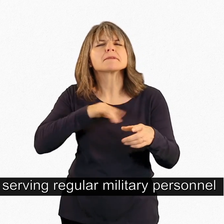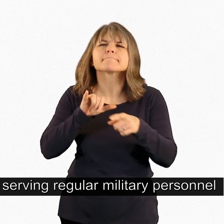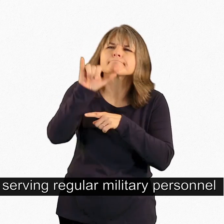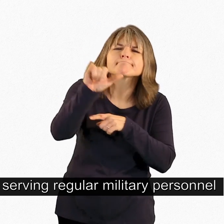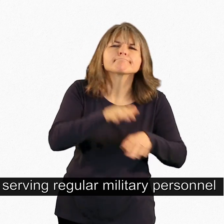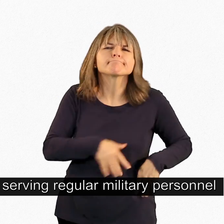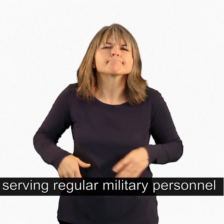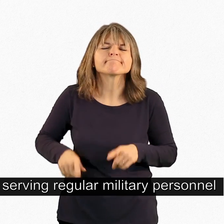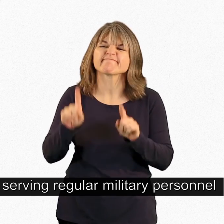personnel